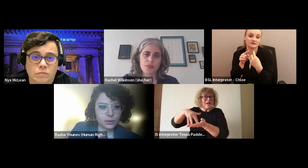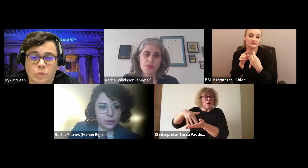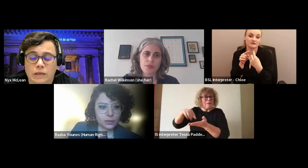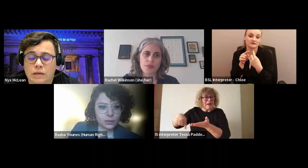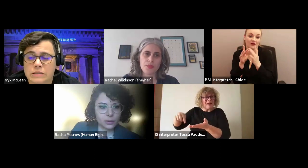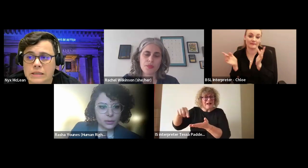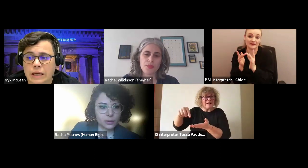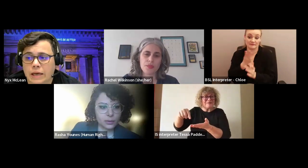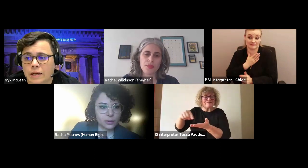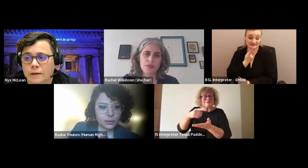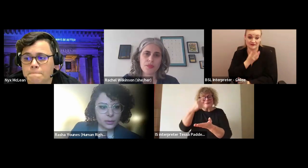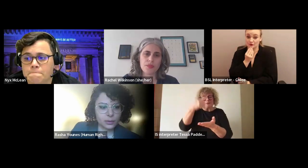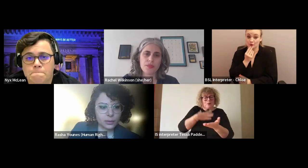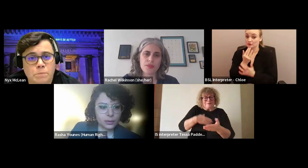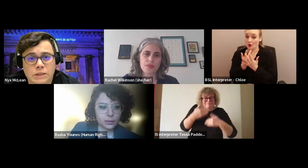them quite a lot.